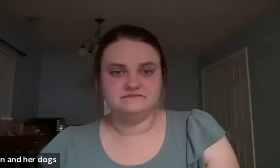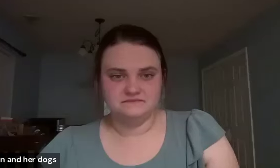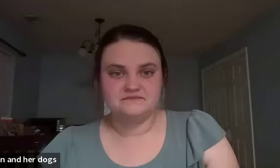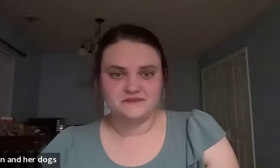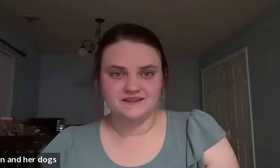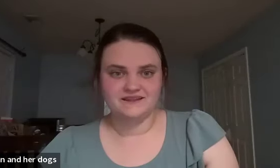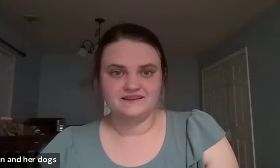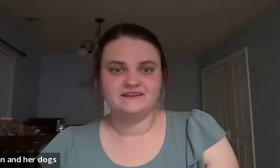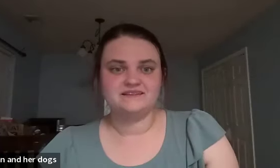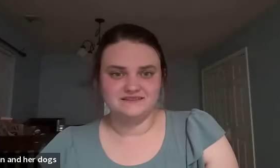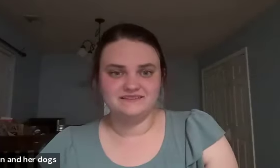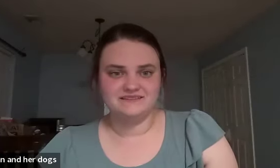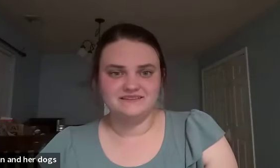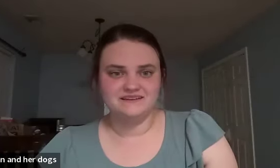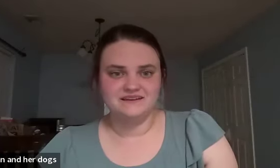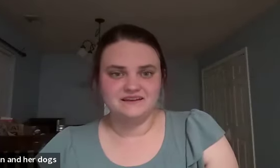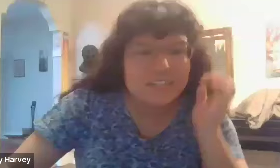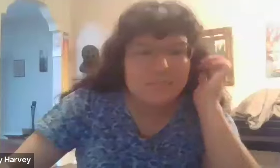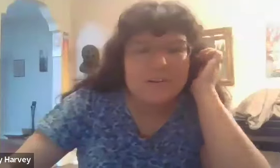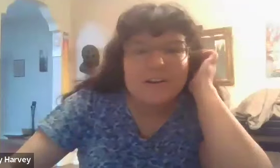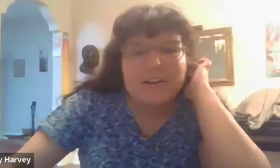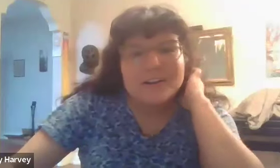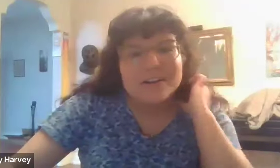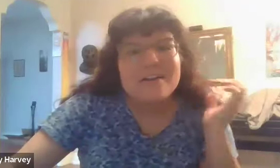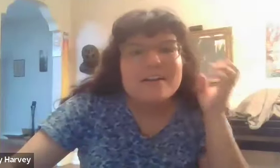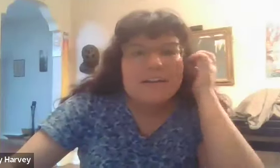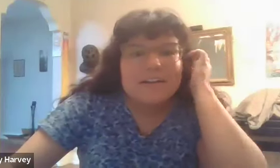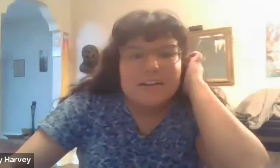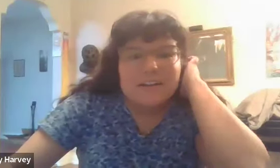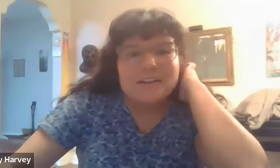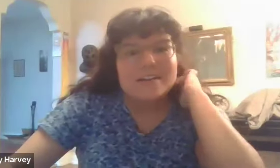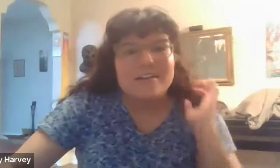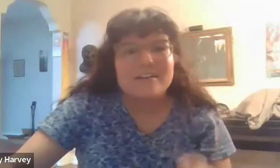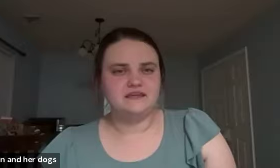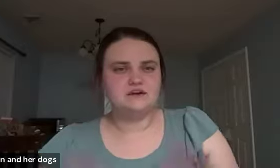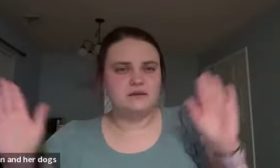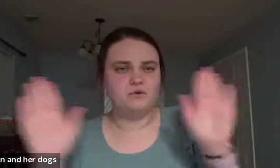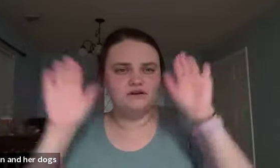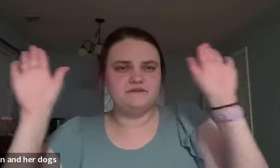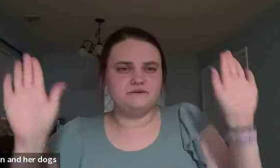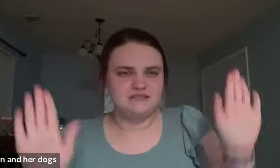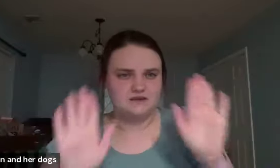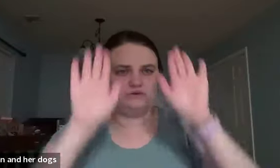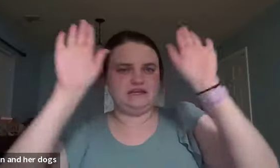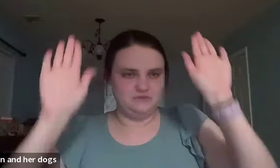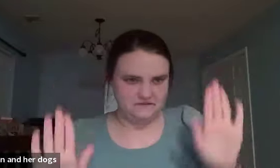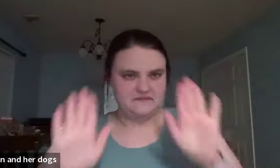like pat, pat. So is that not used anymore? I don't think so. I'm wondering if it was kind of related with